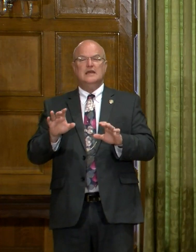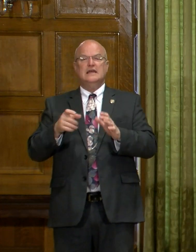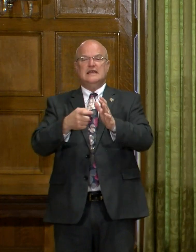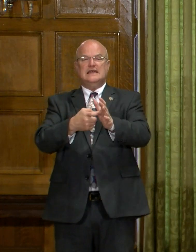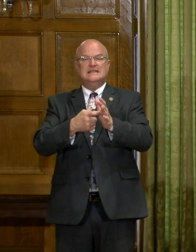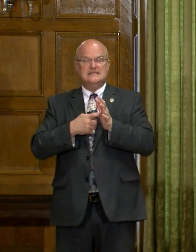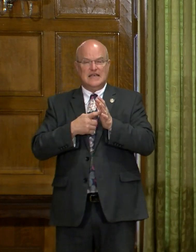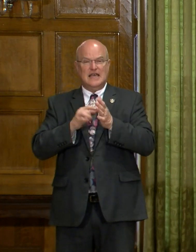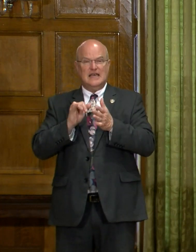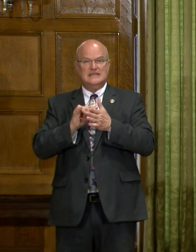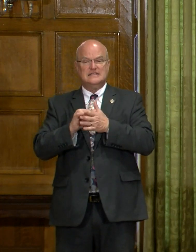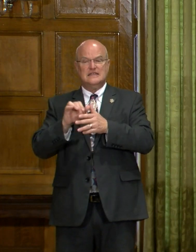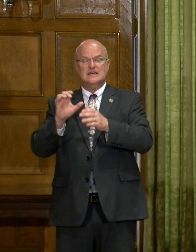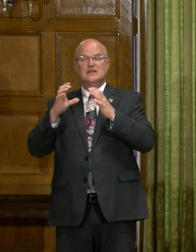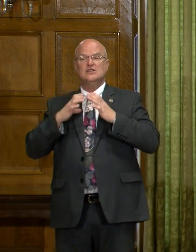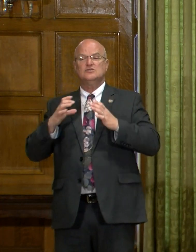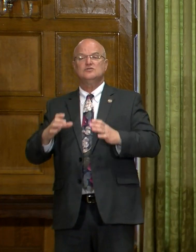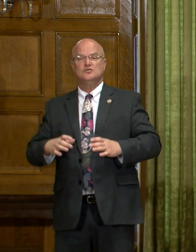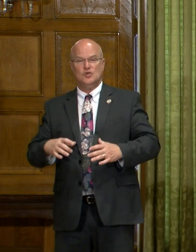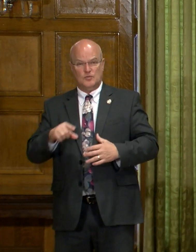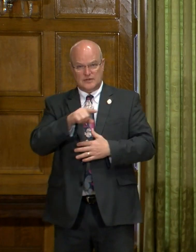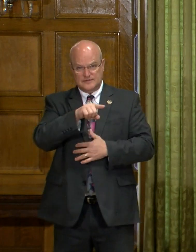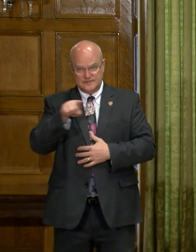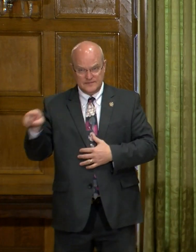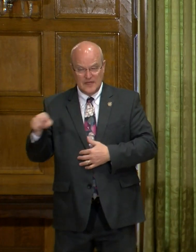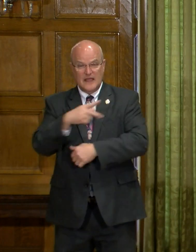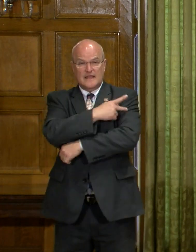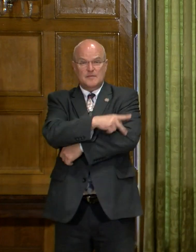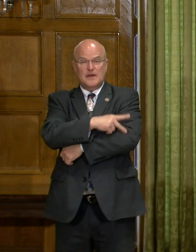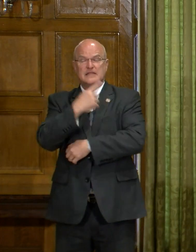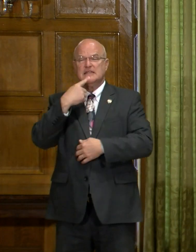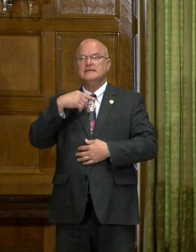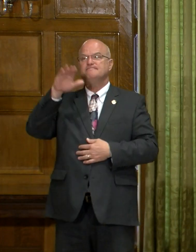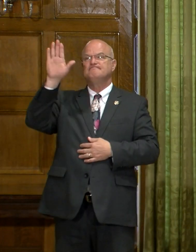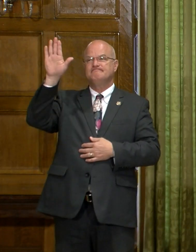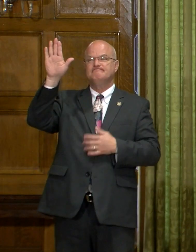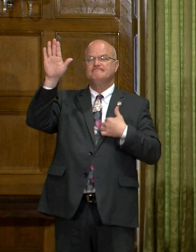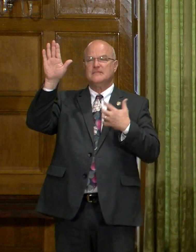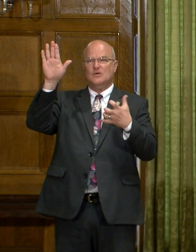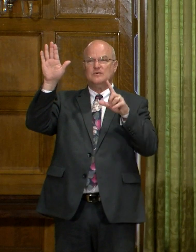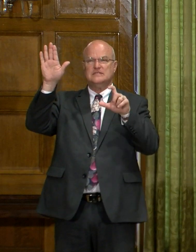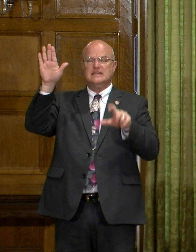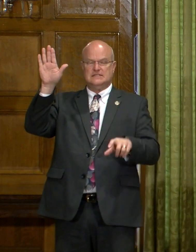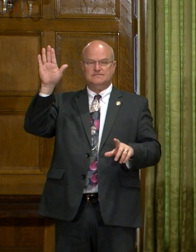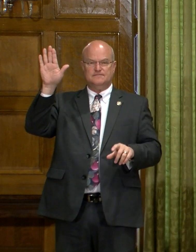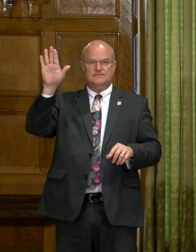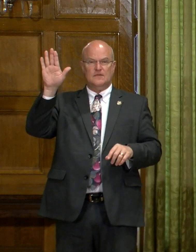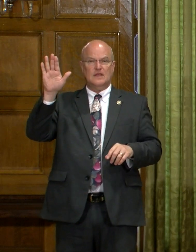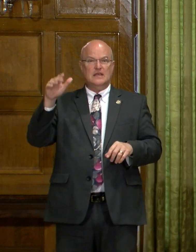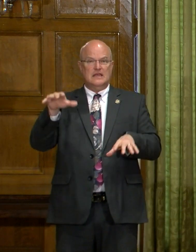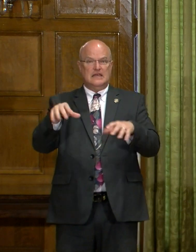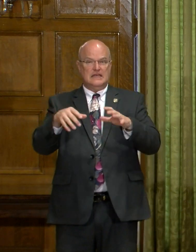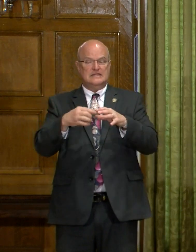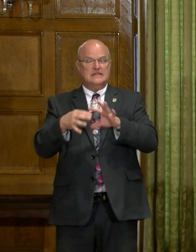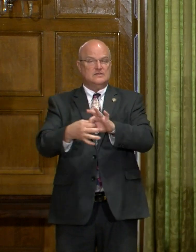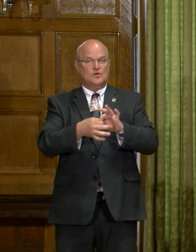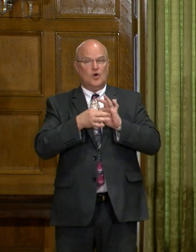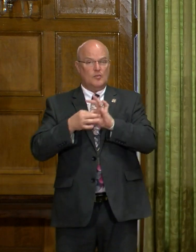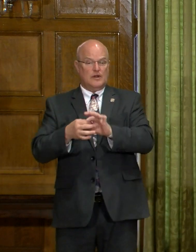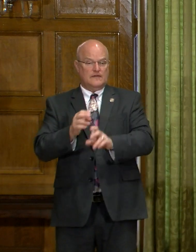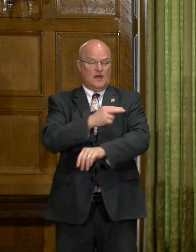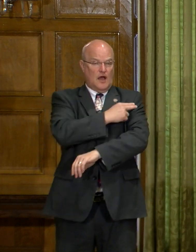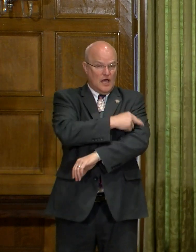It takes the consumer, it takes the patient out there to say, yes, I want to go in and get tested. It takes the cooperation